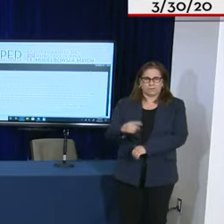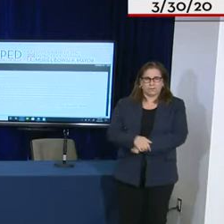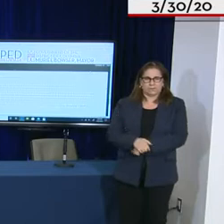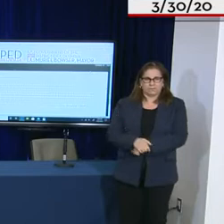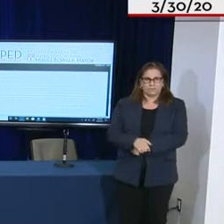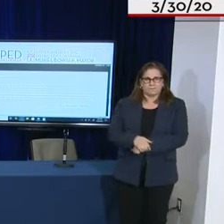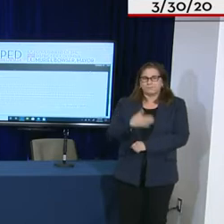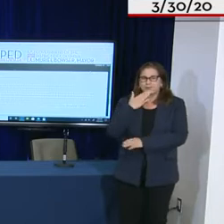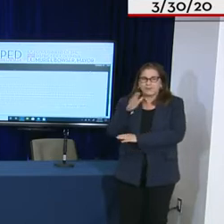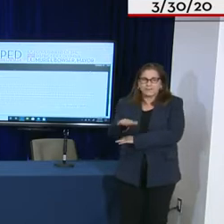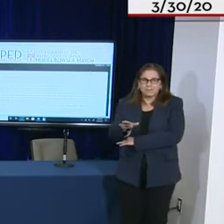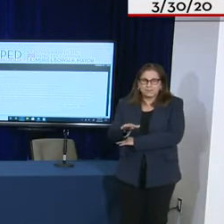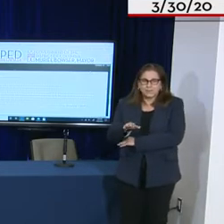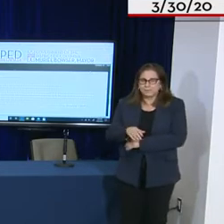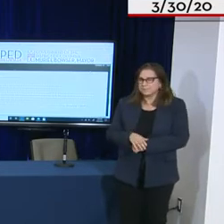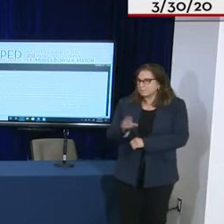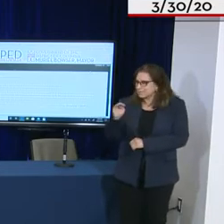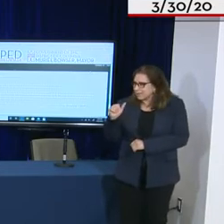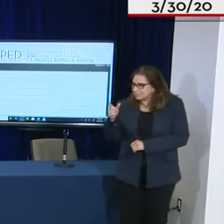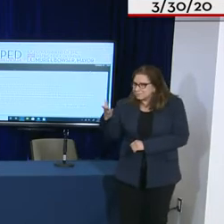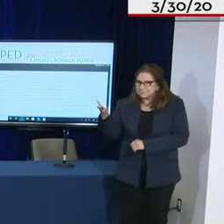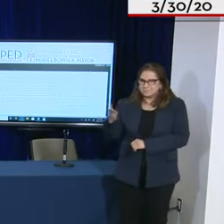Max.